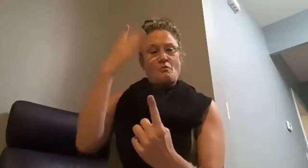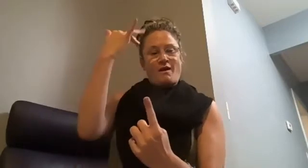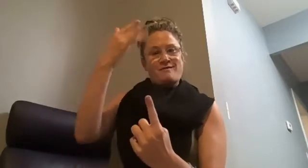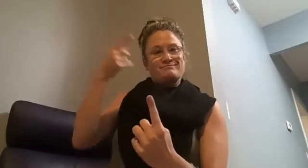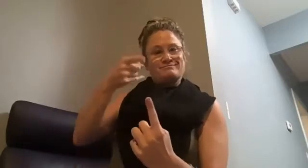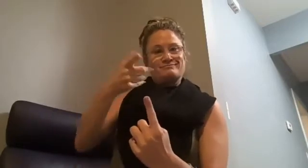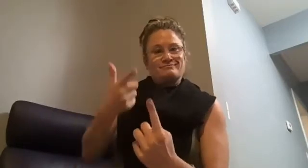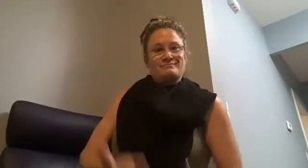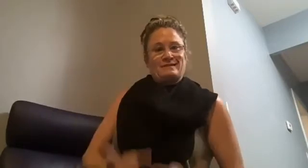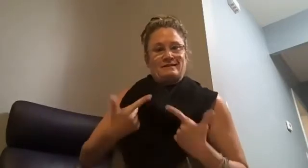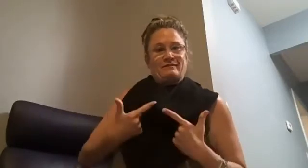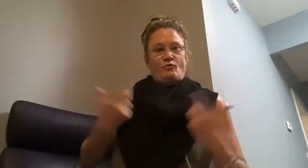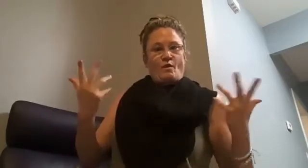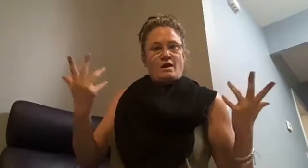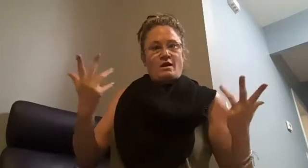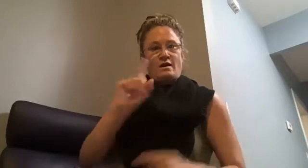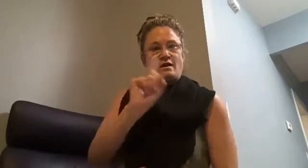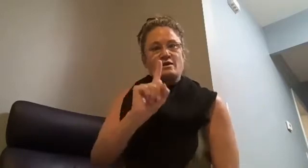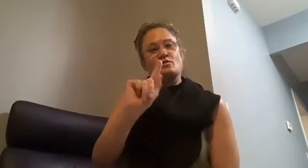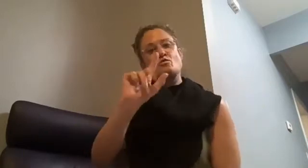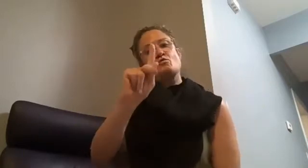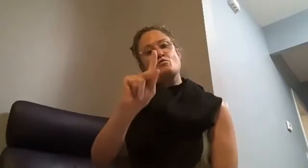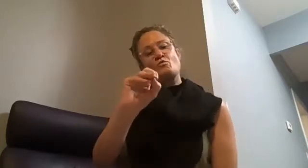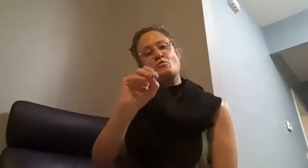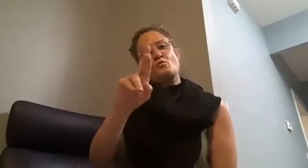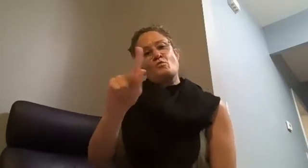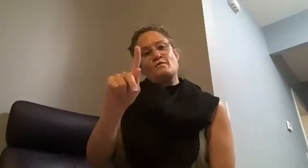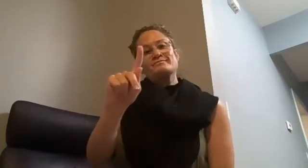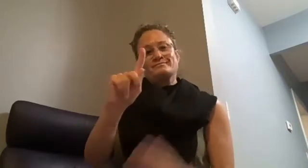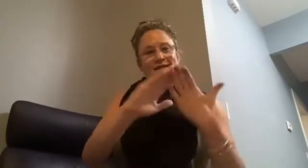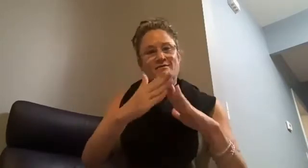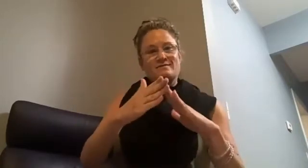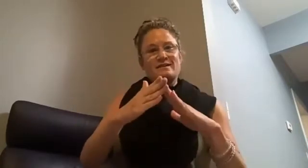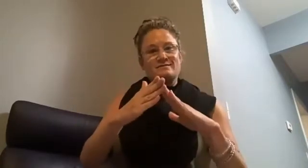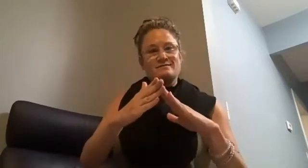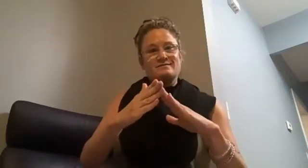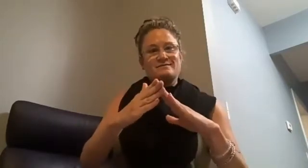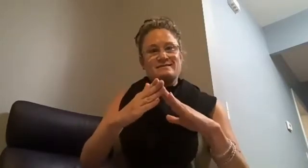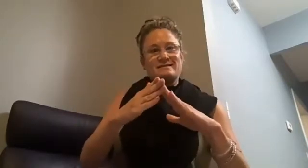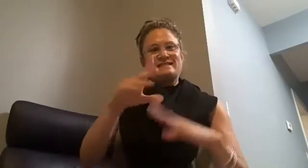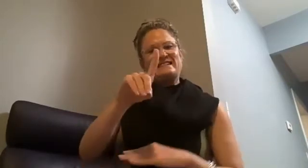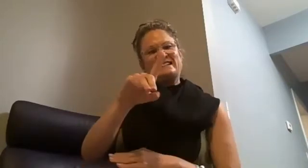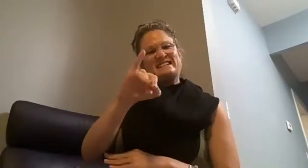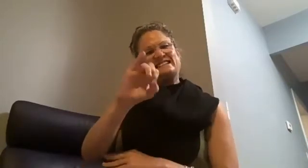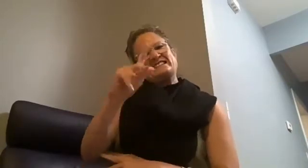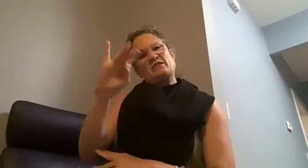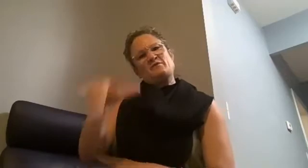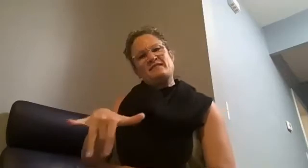in a place called Corktown in Toronto, which is near the Distillery District. And in our kind of immediate region, there isn't any physical